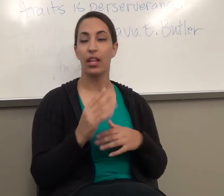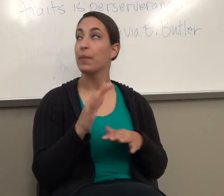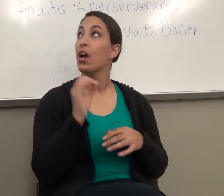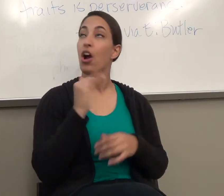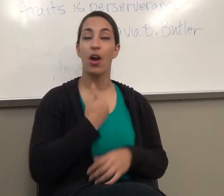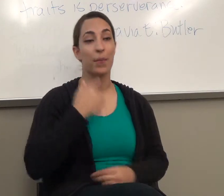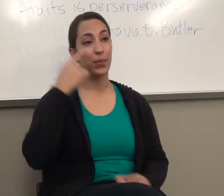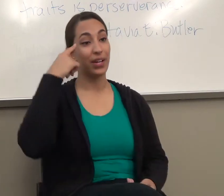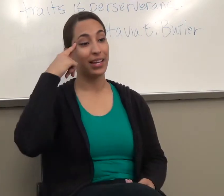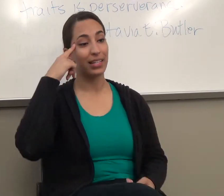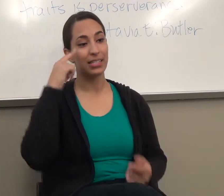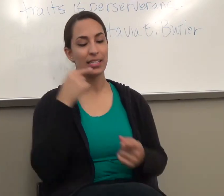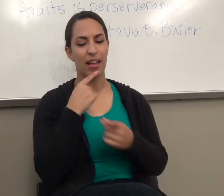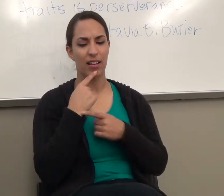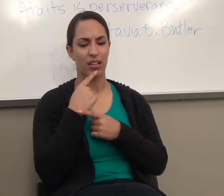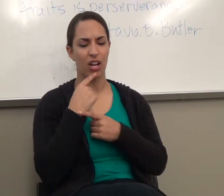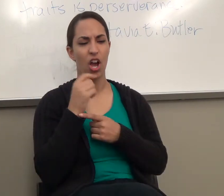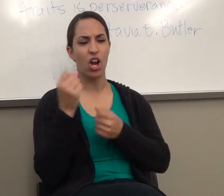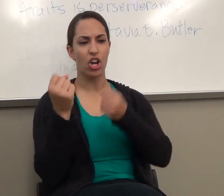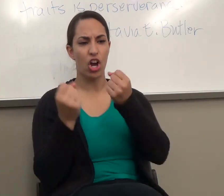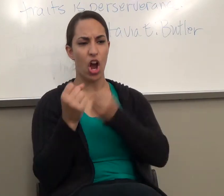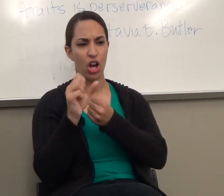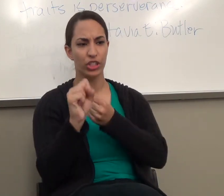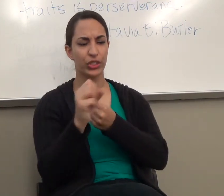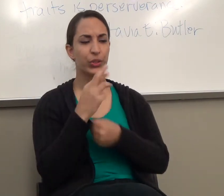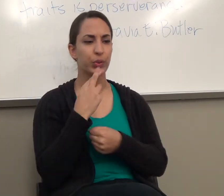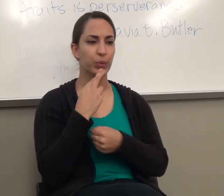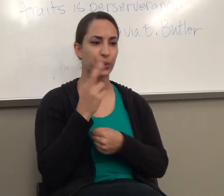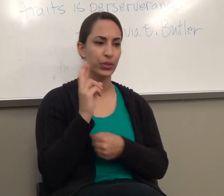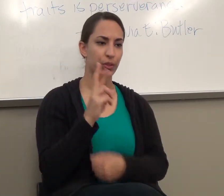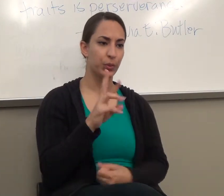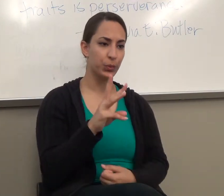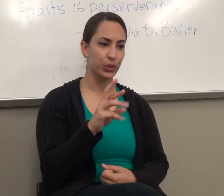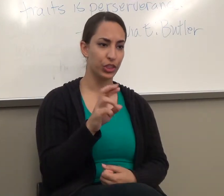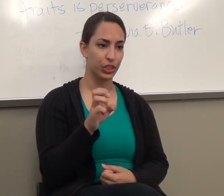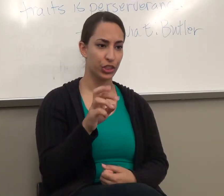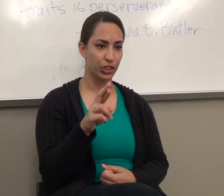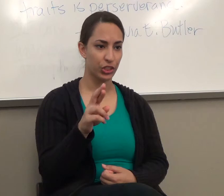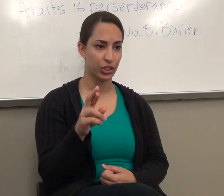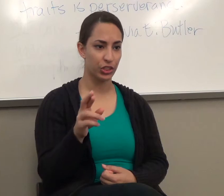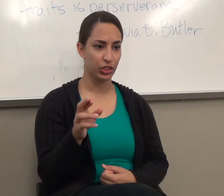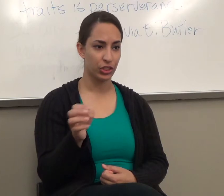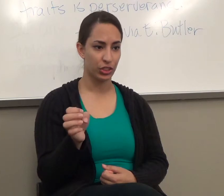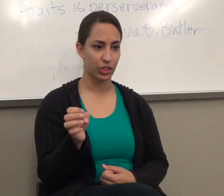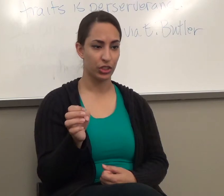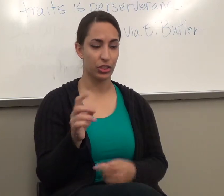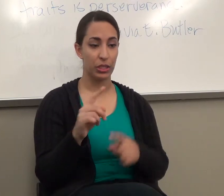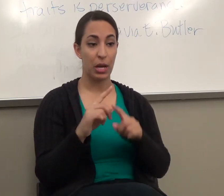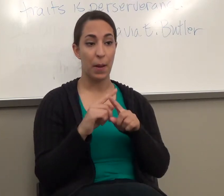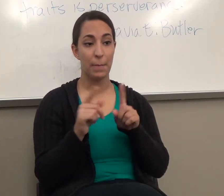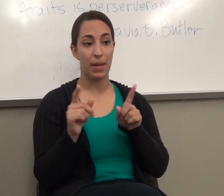cars were, and that sounds right. But is cars the subject of that